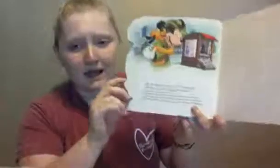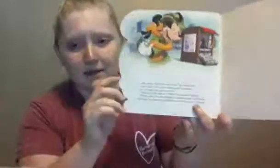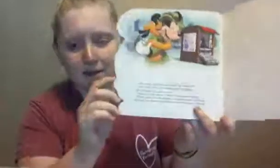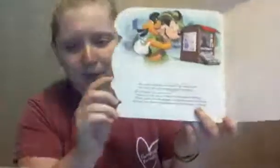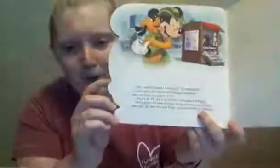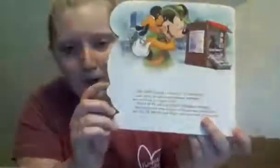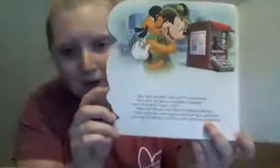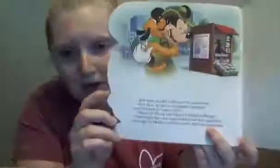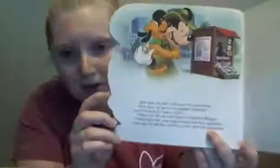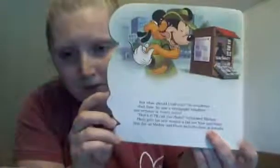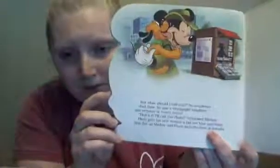planet Pluto.